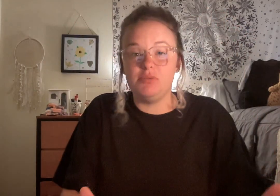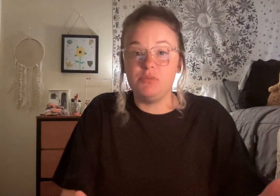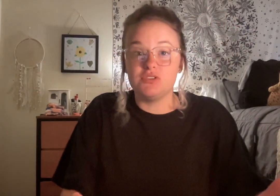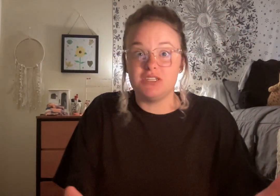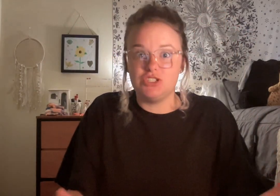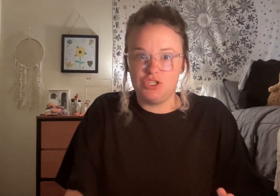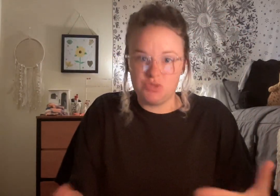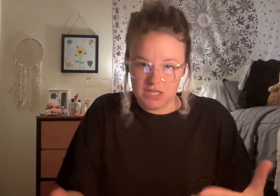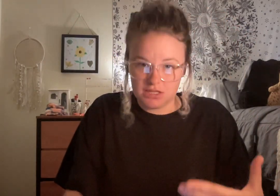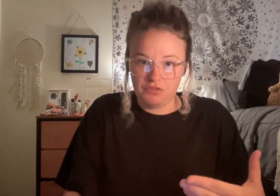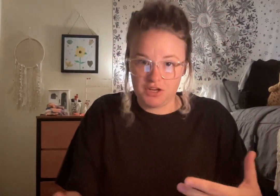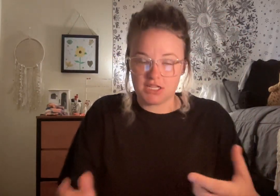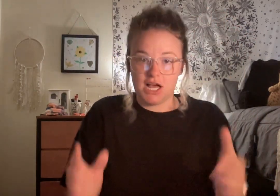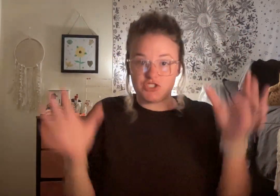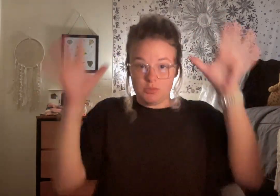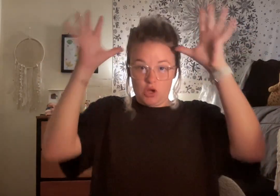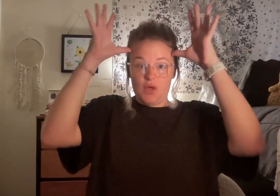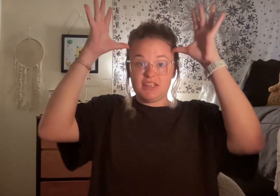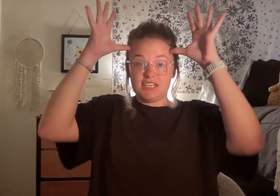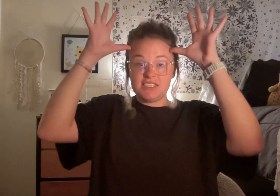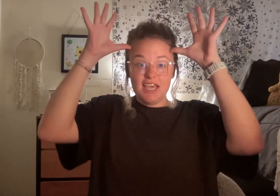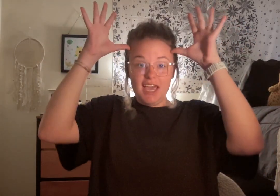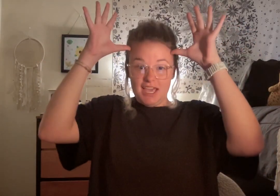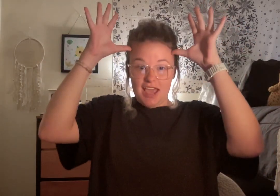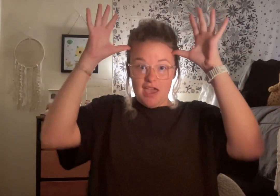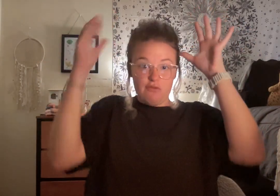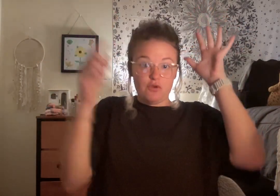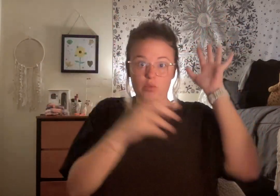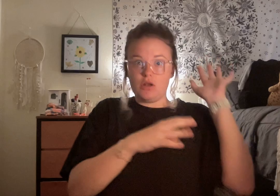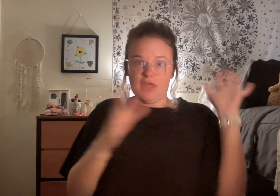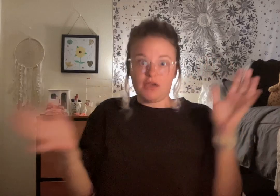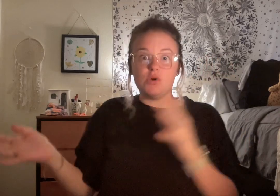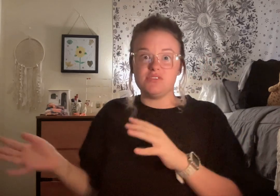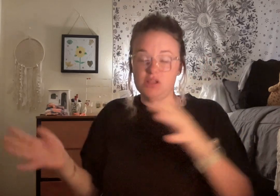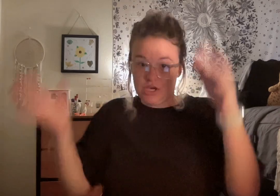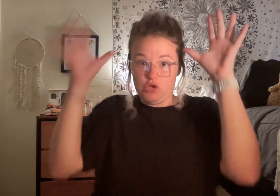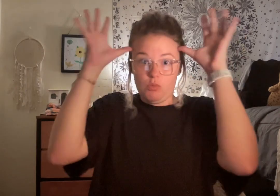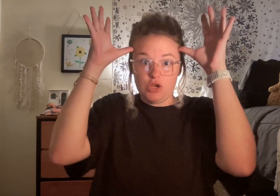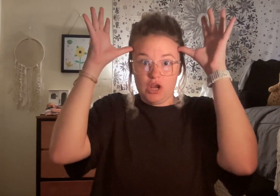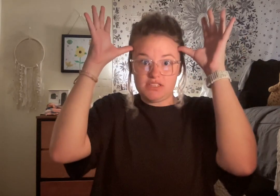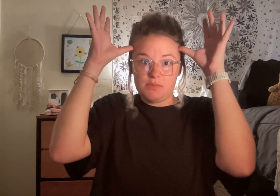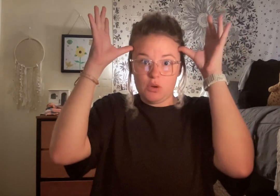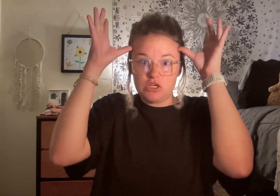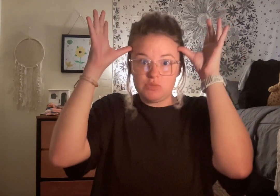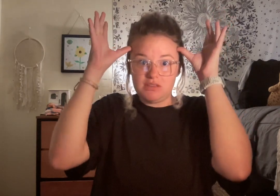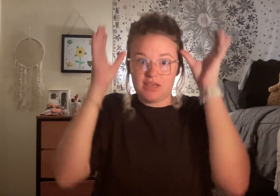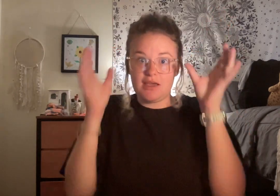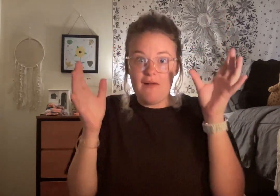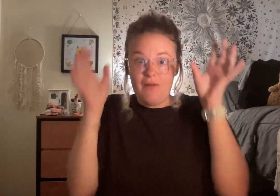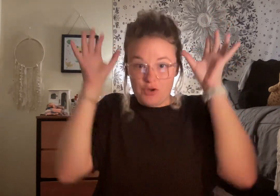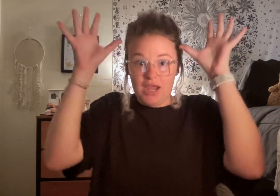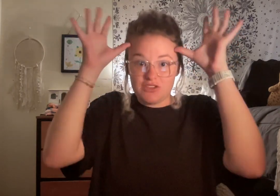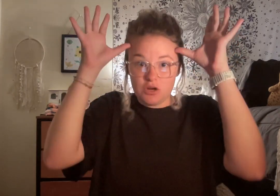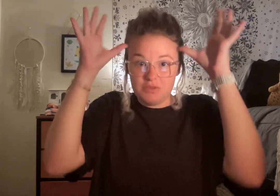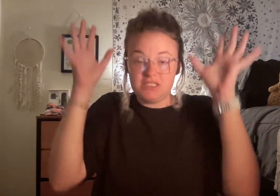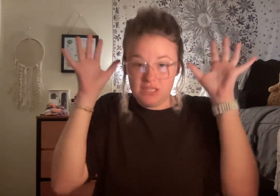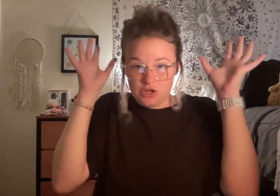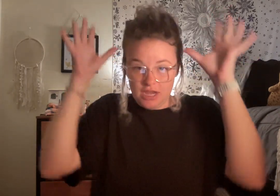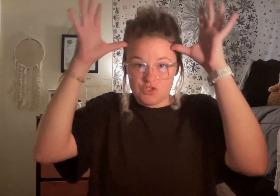people's attention, you stand at the front of the classroom and go like this. And everyone, like once they look at you, put your hands up here, which means like their hands aren't busy, their hands are up